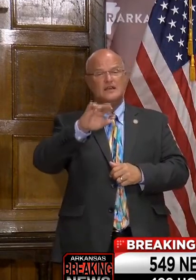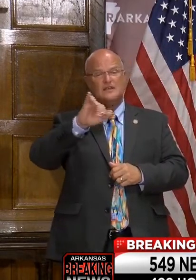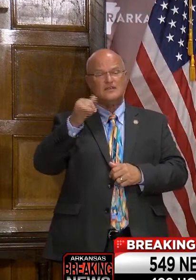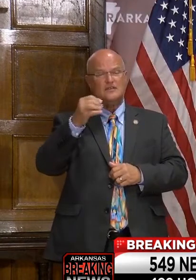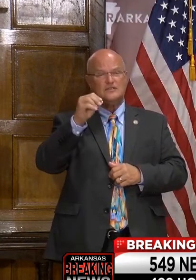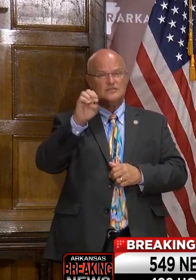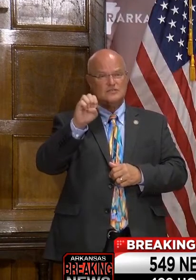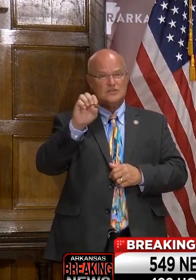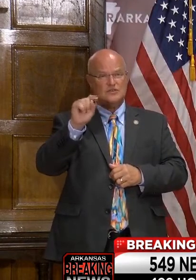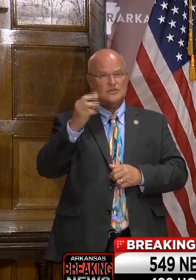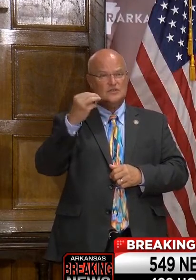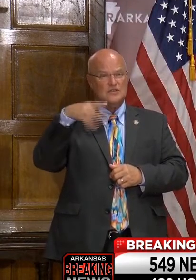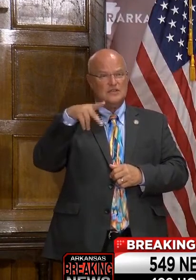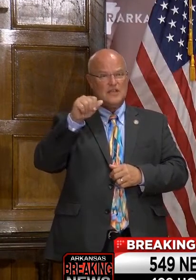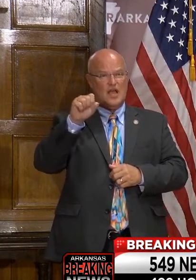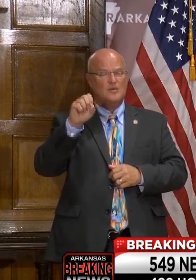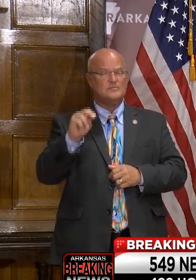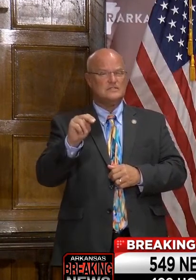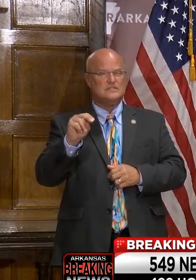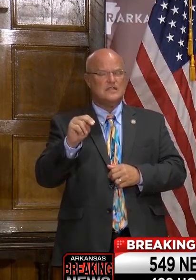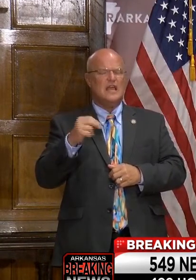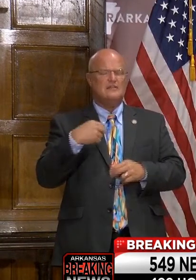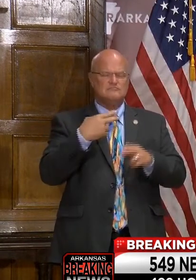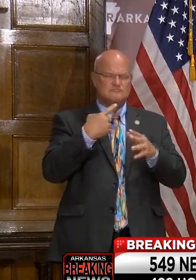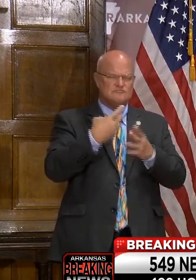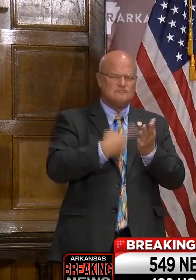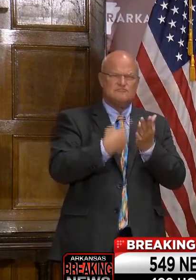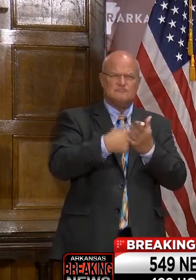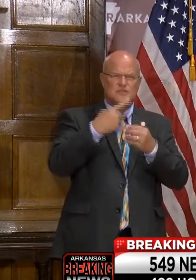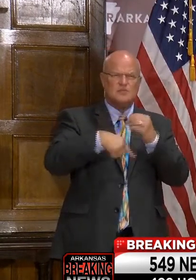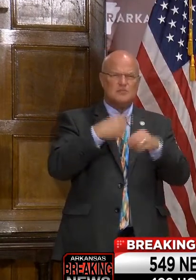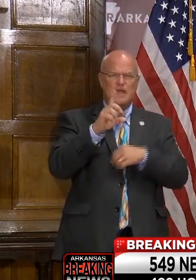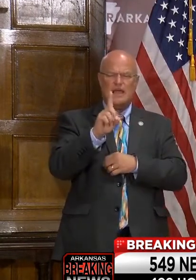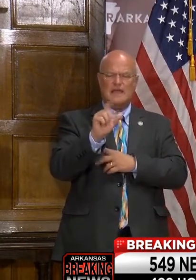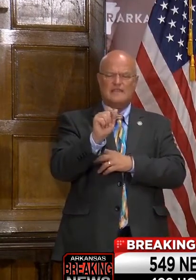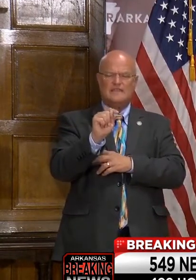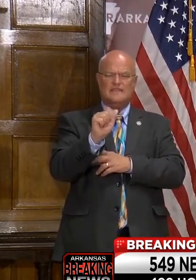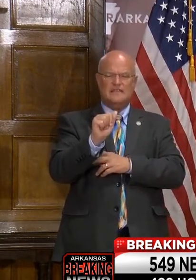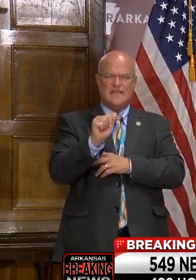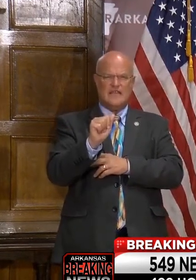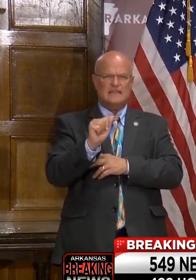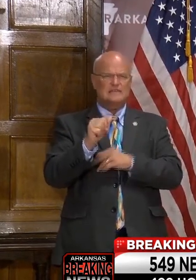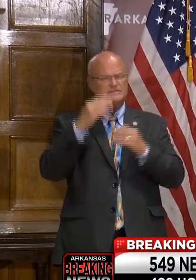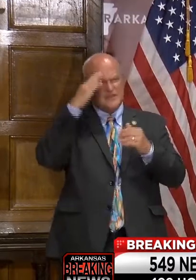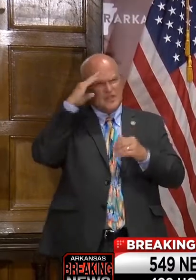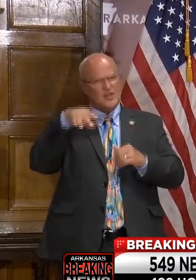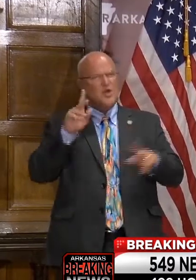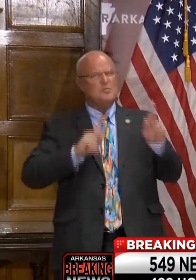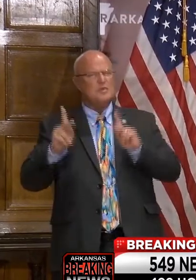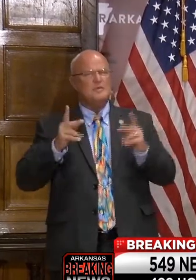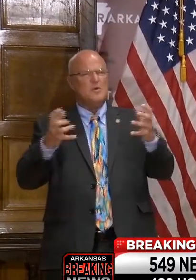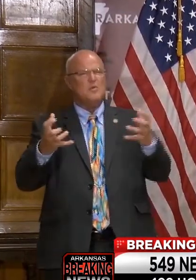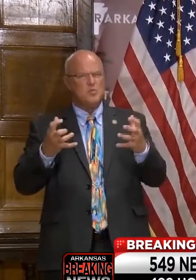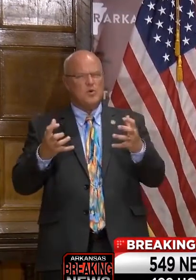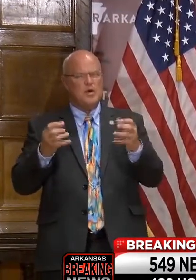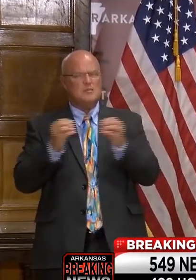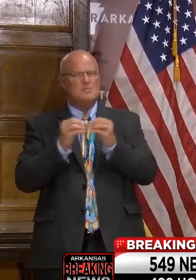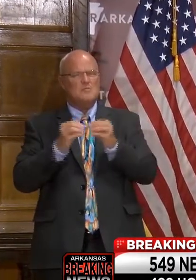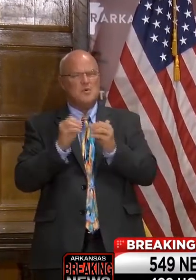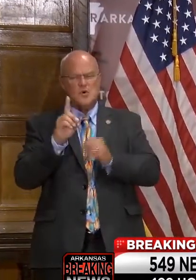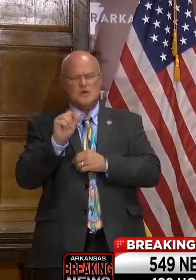data. And as we've mentioned before, everybody wants more specific data broken down to the school district